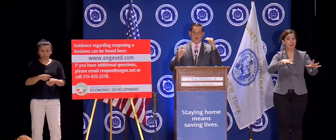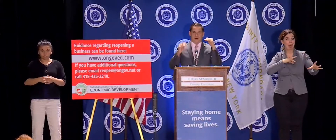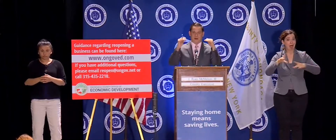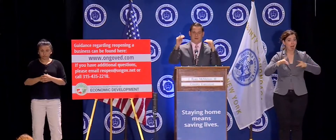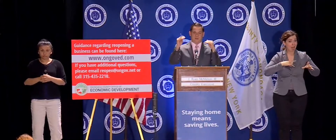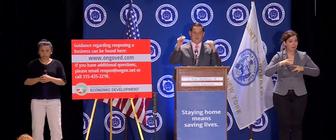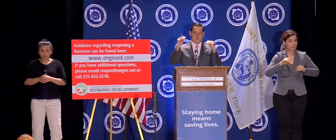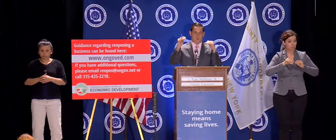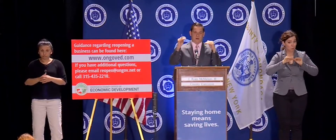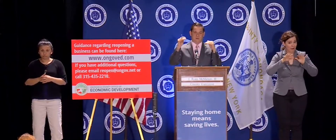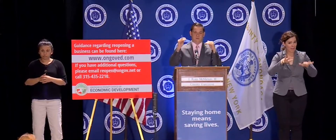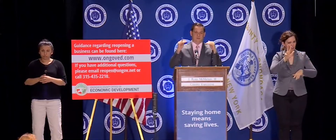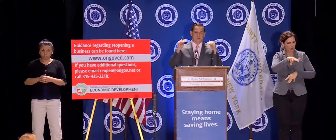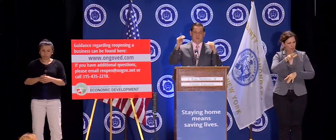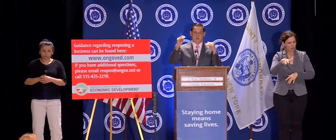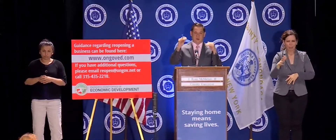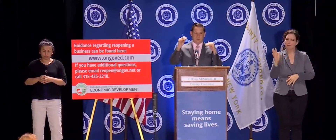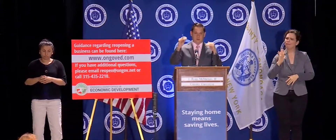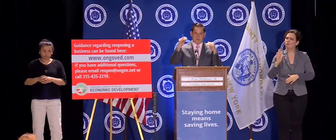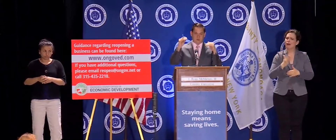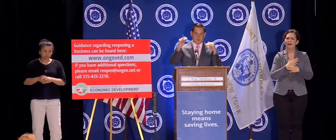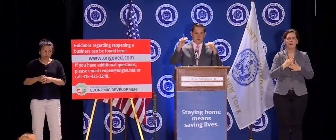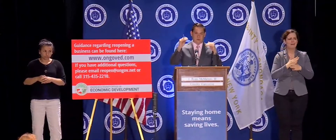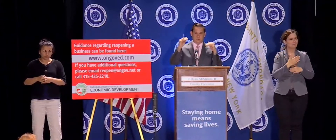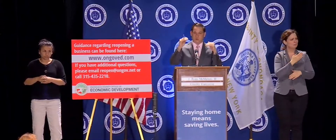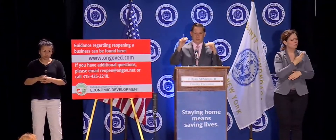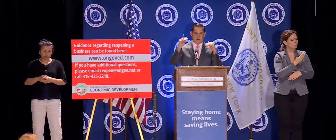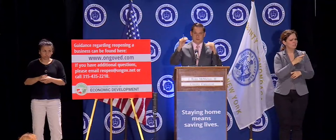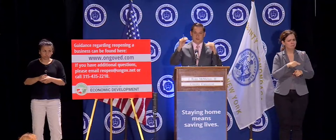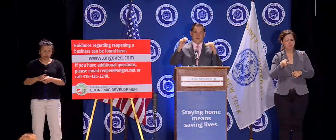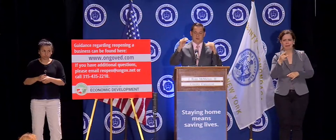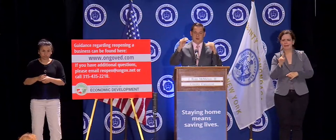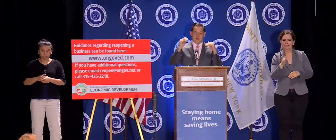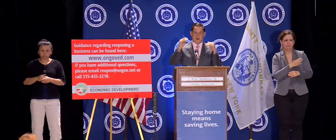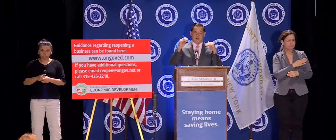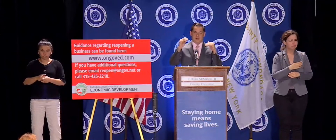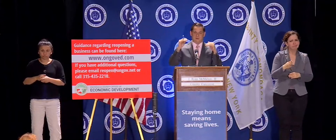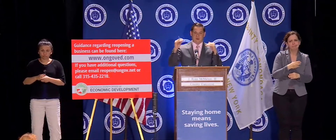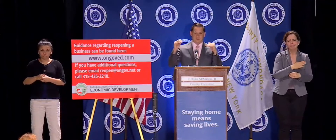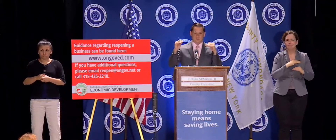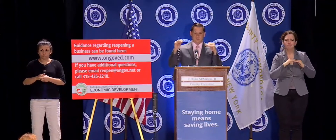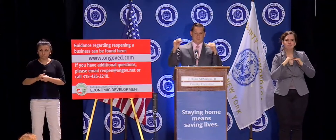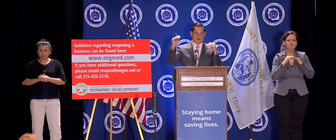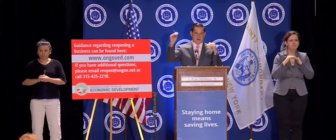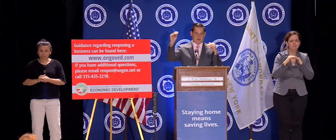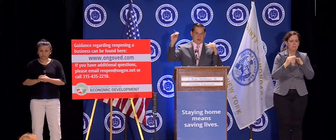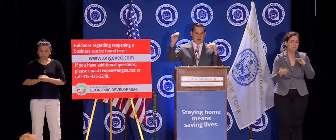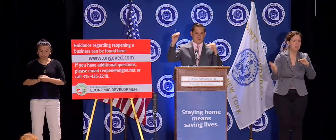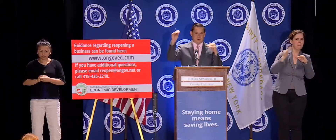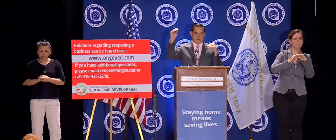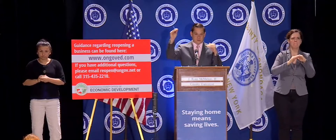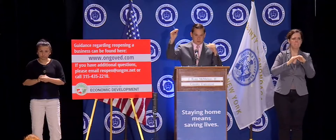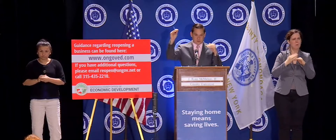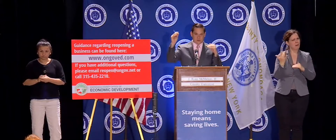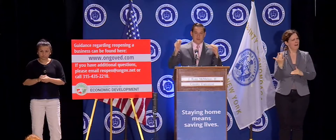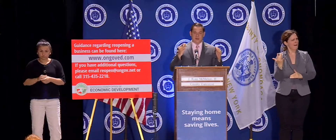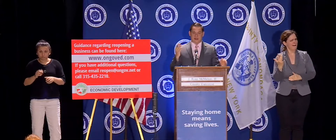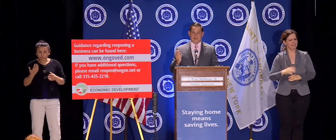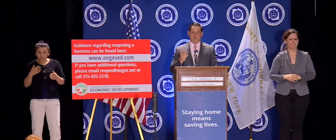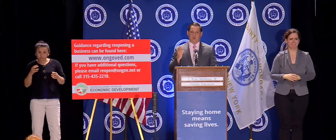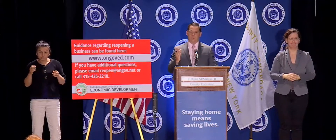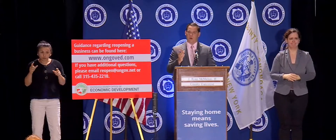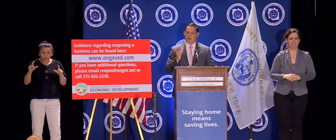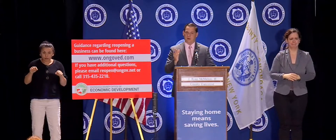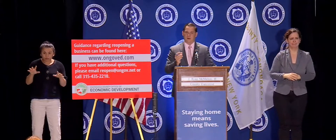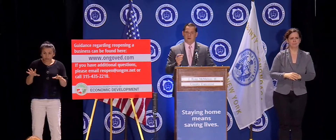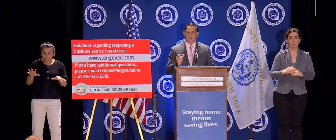pre-restart. Now we're going to average, what, in the early little 20s? And then phase 2, is that high 20s, 30s?